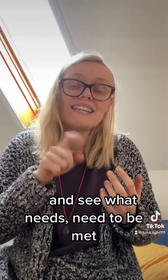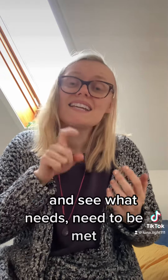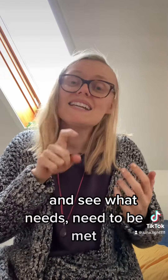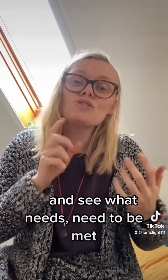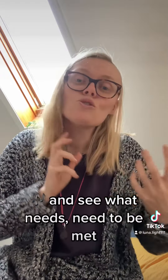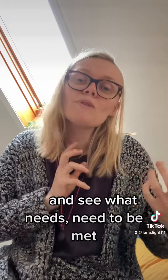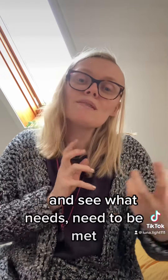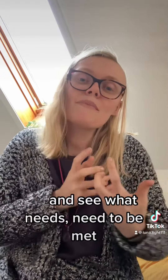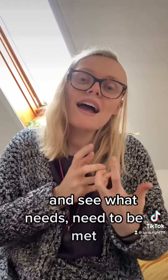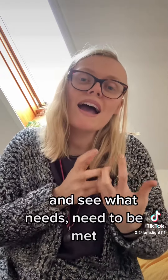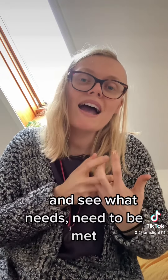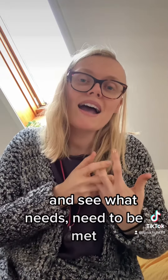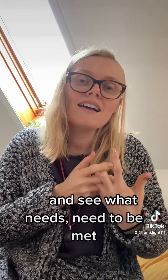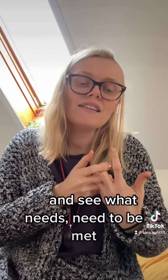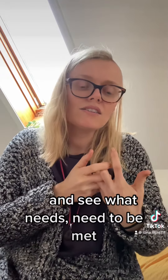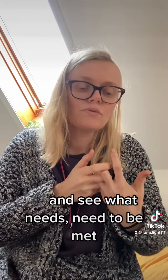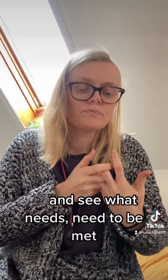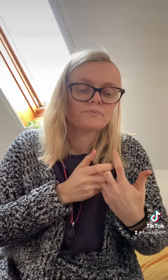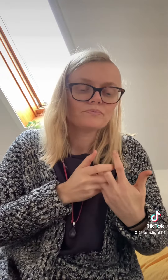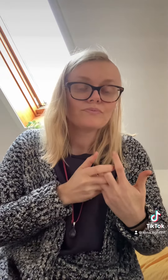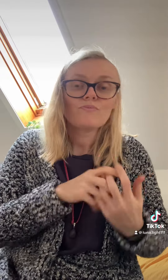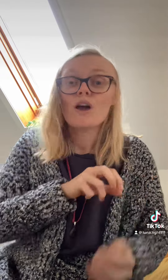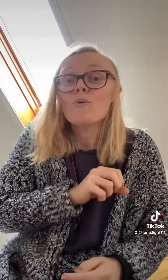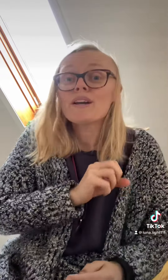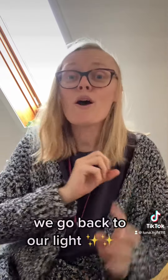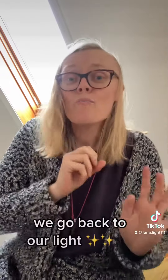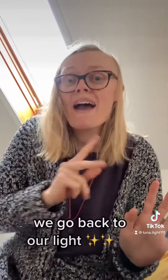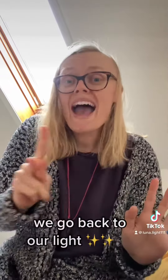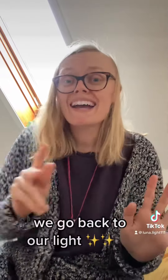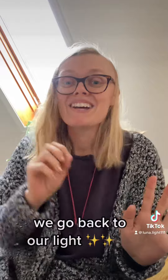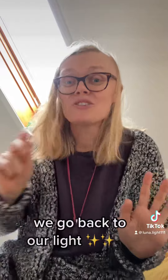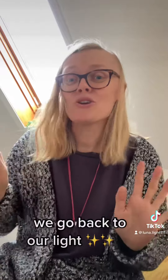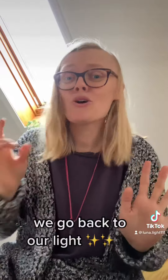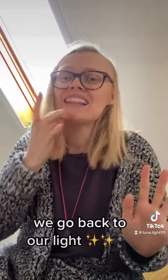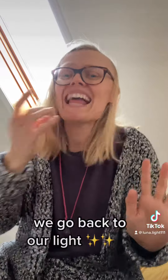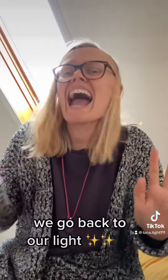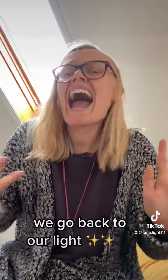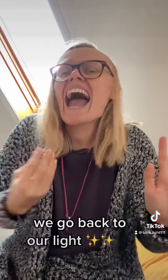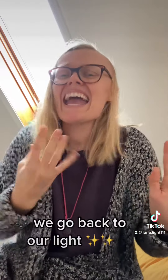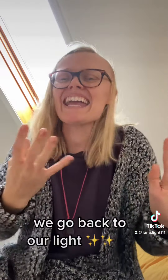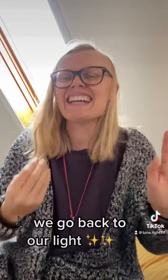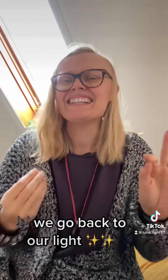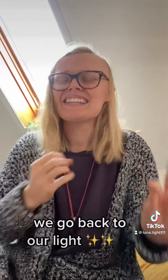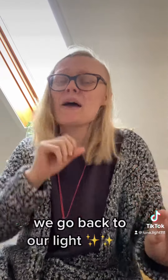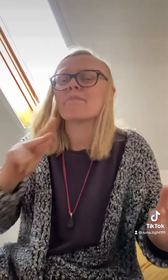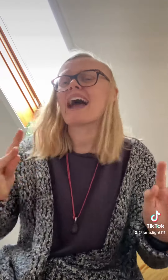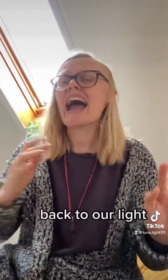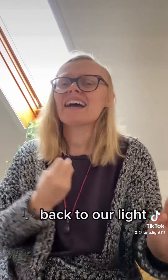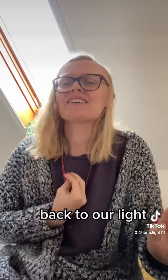need to be met, we go back to a light, back to